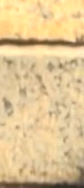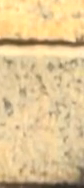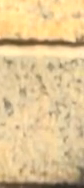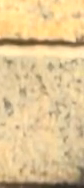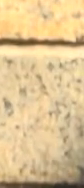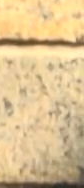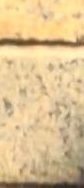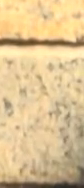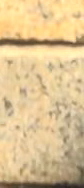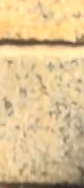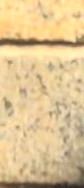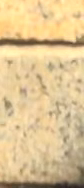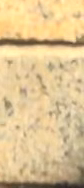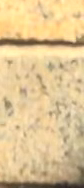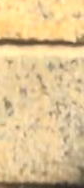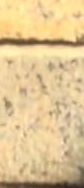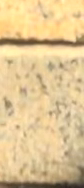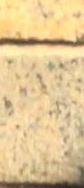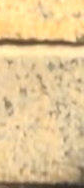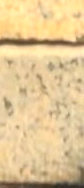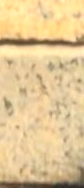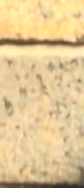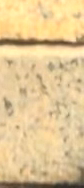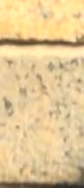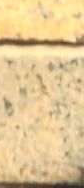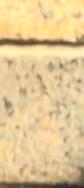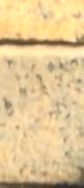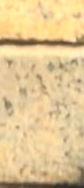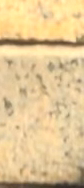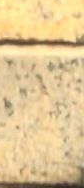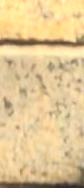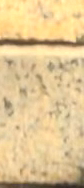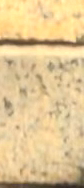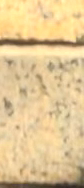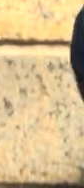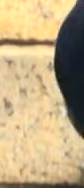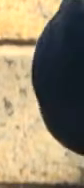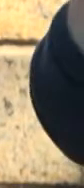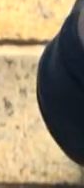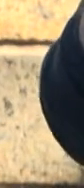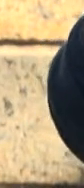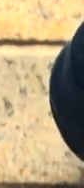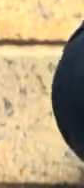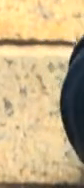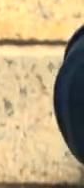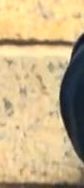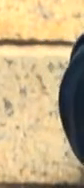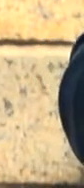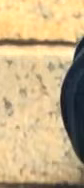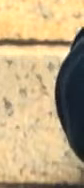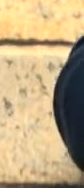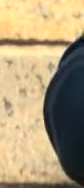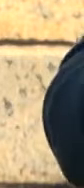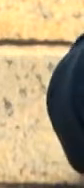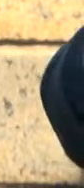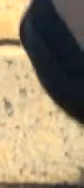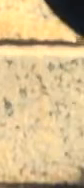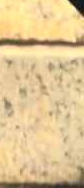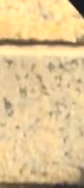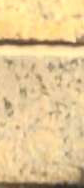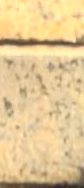I was watching this happen on television, literally watching the second plane hit.